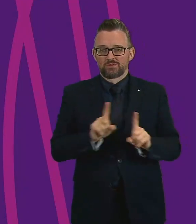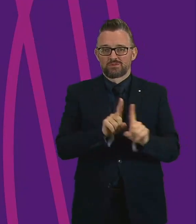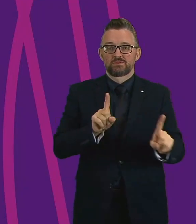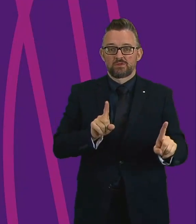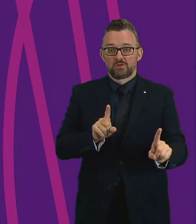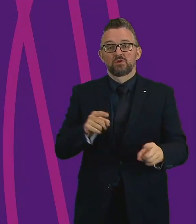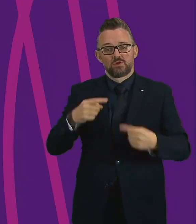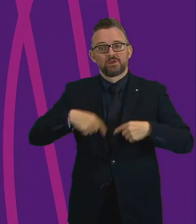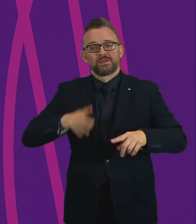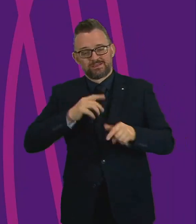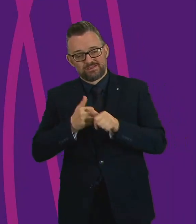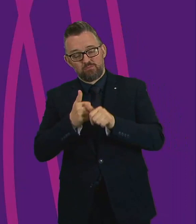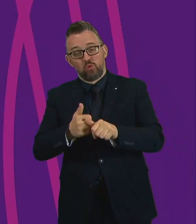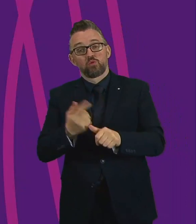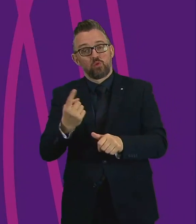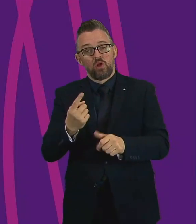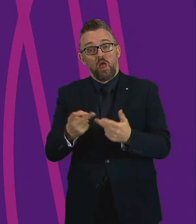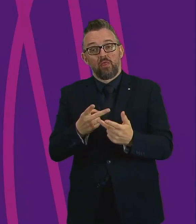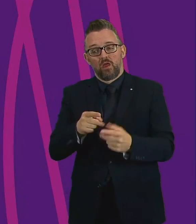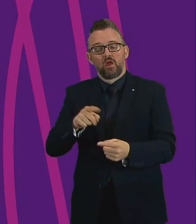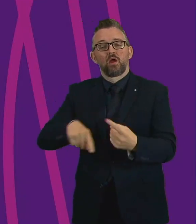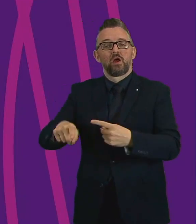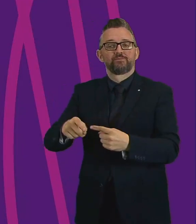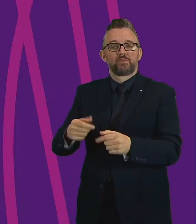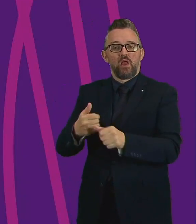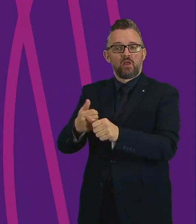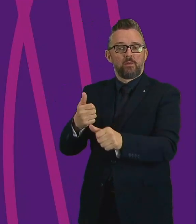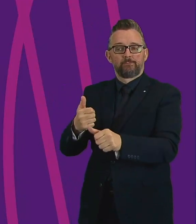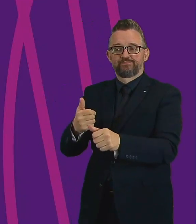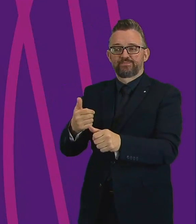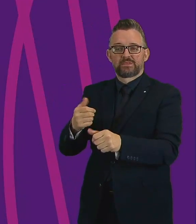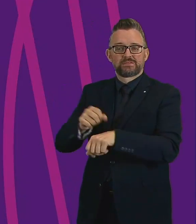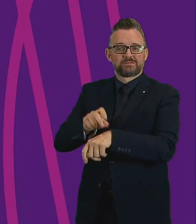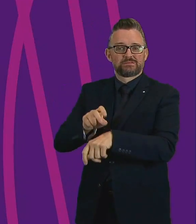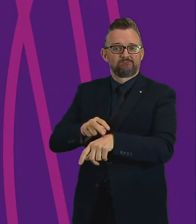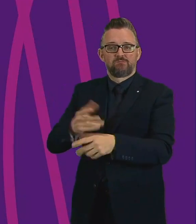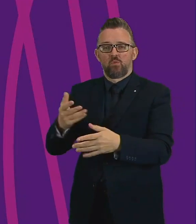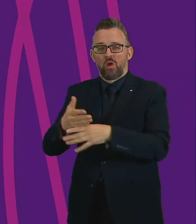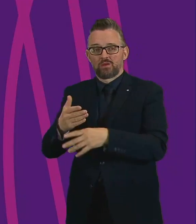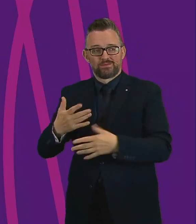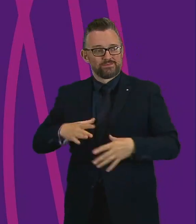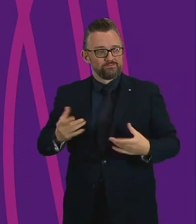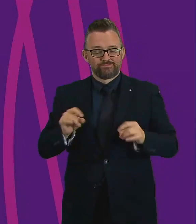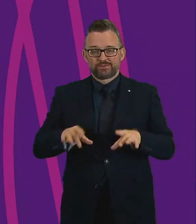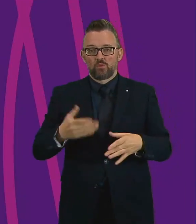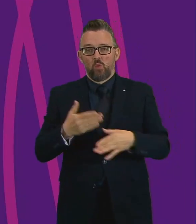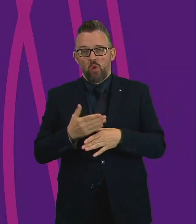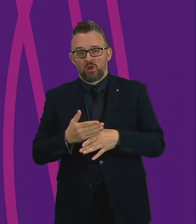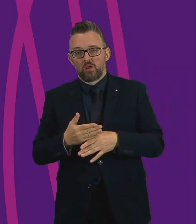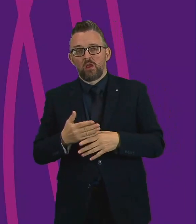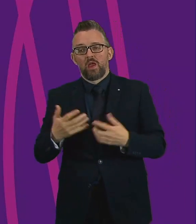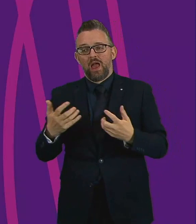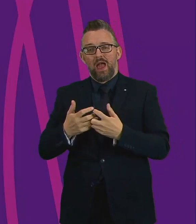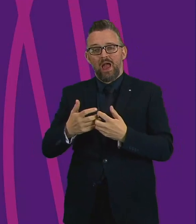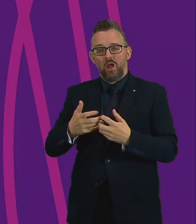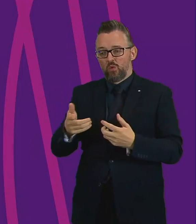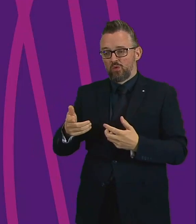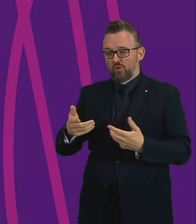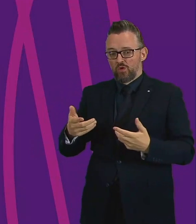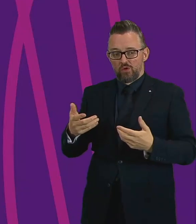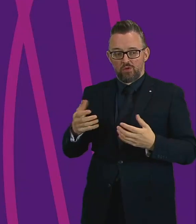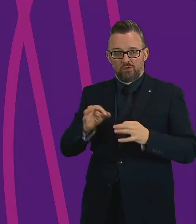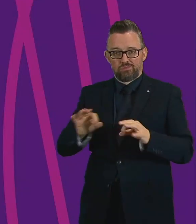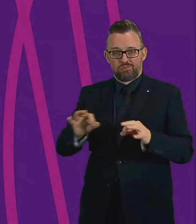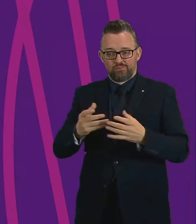those affected by loss of income, while our employability and skills support will need to adapt to meet the challenge of growing unemployment.